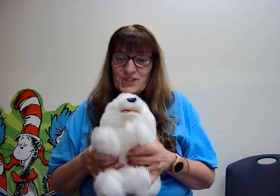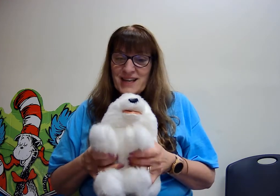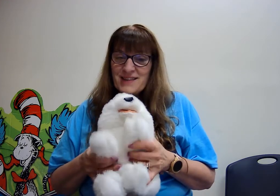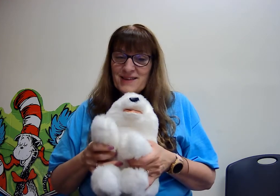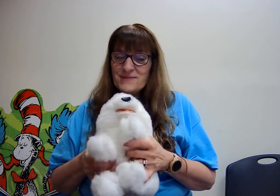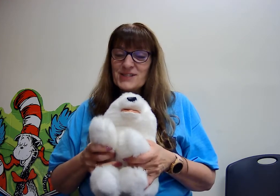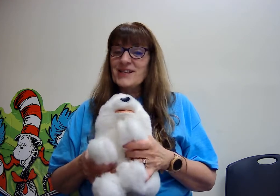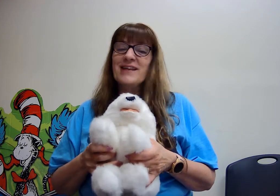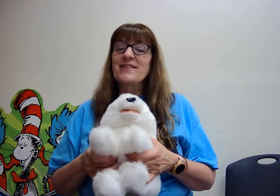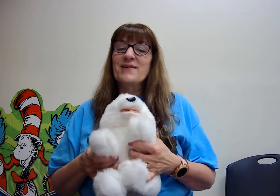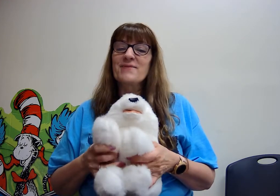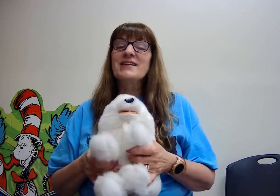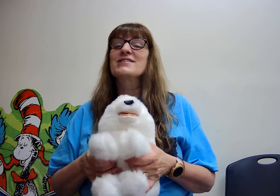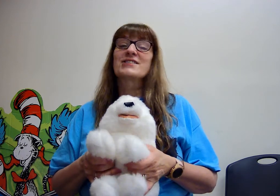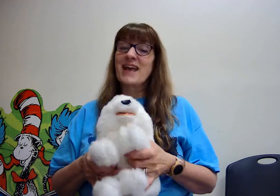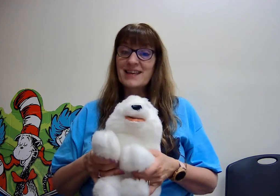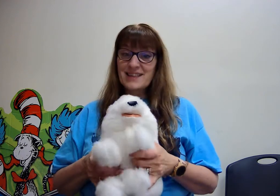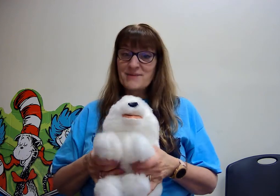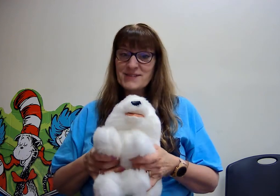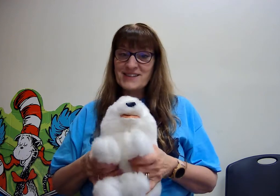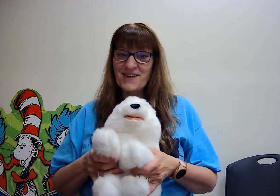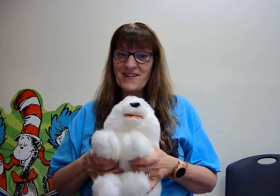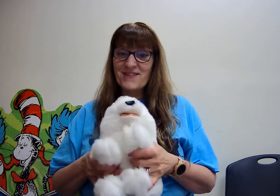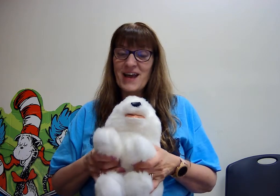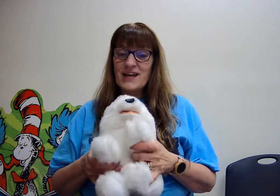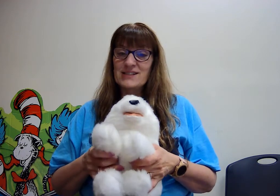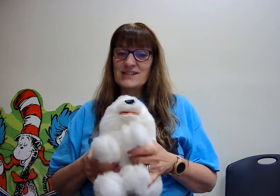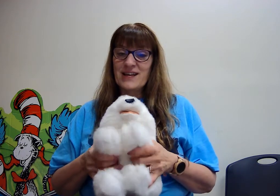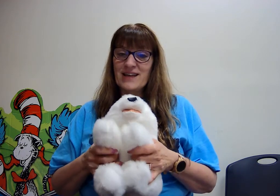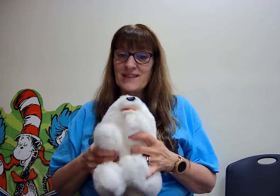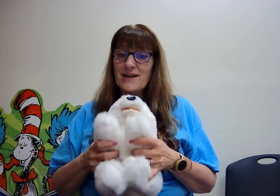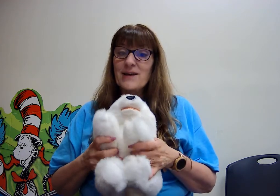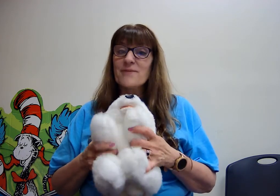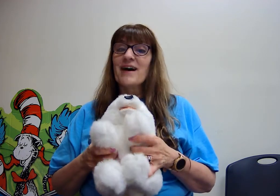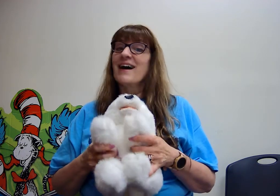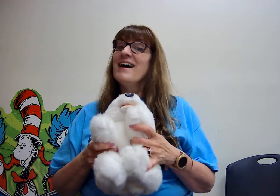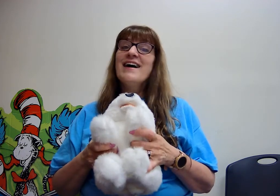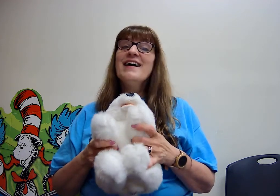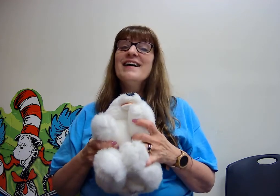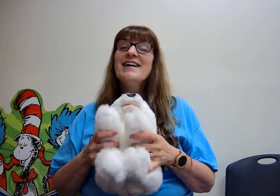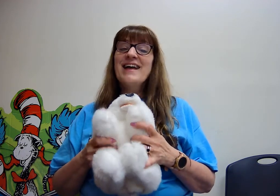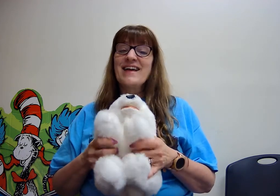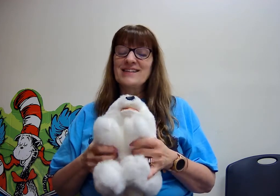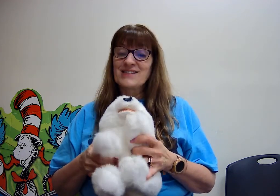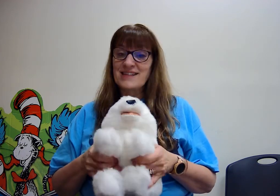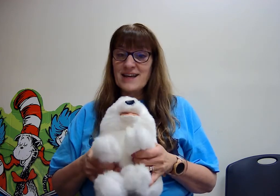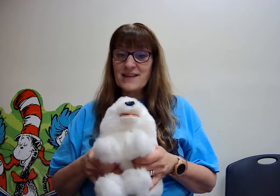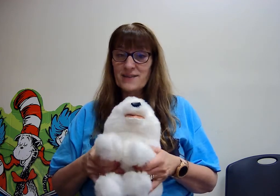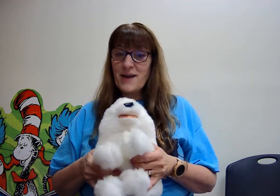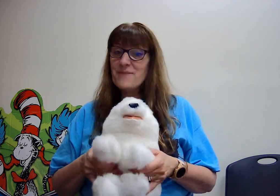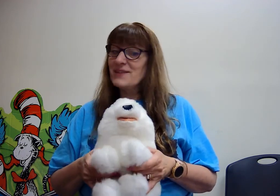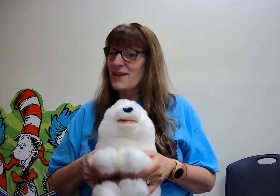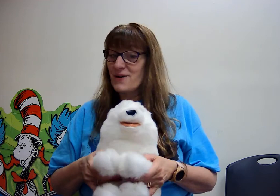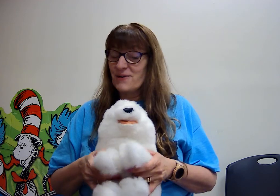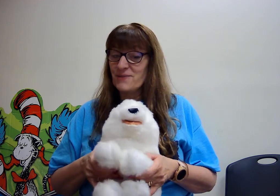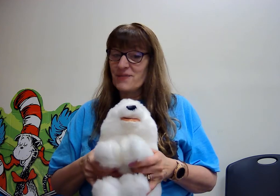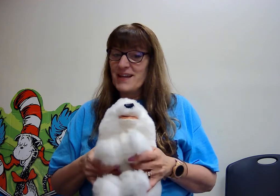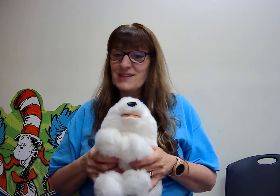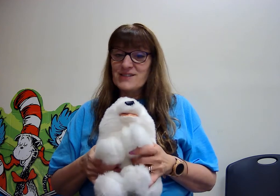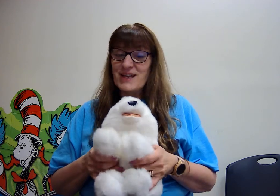Shake them, shake them, shake them so. Shake them high and shake them low. Shake